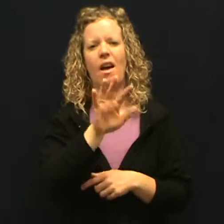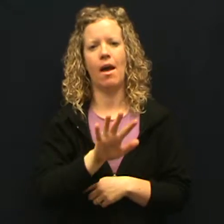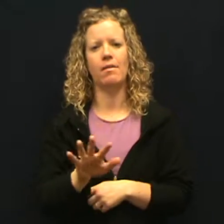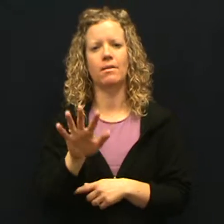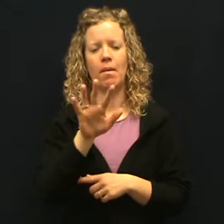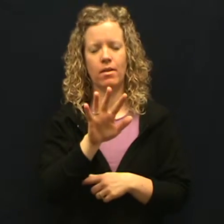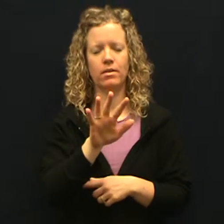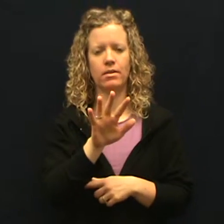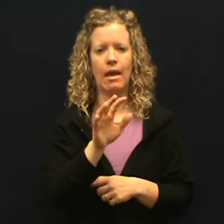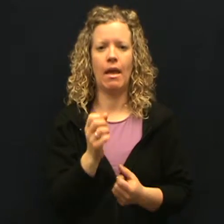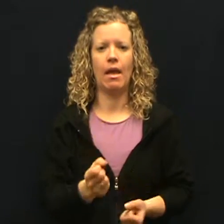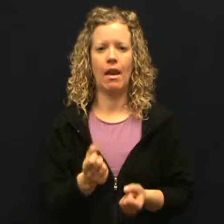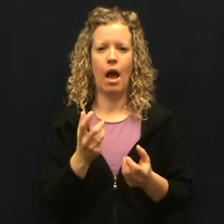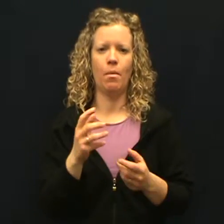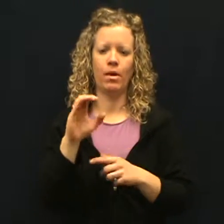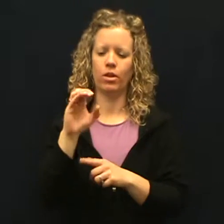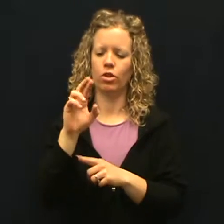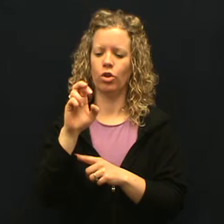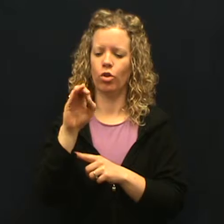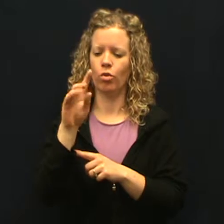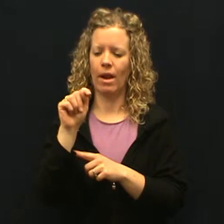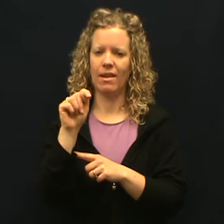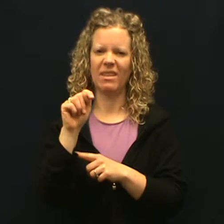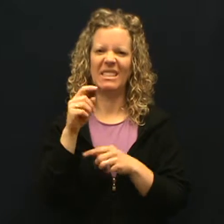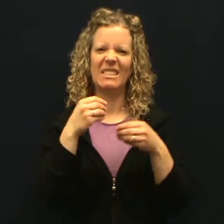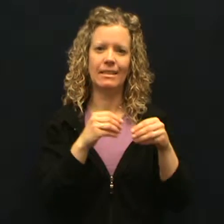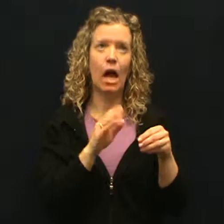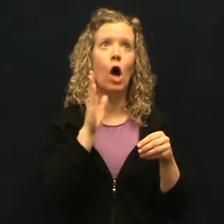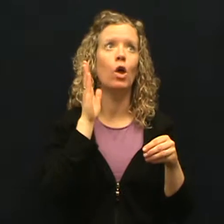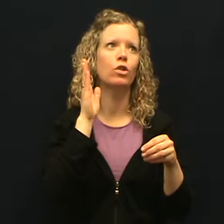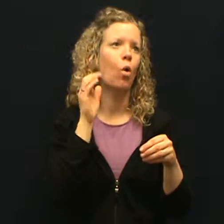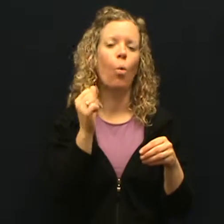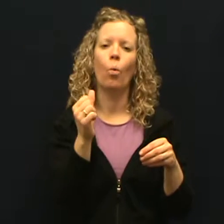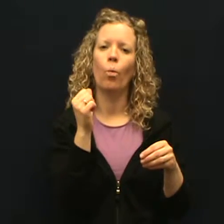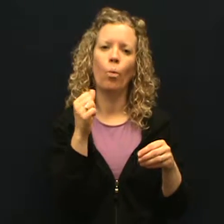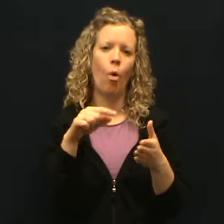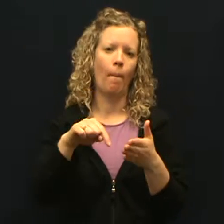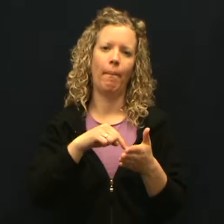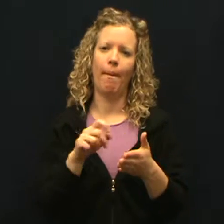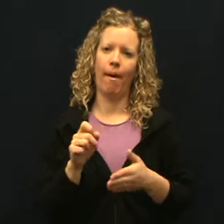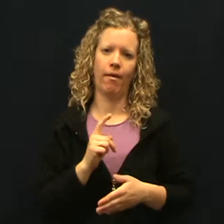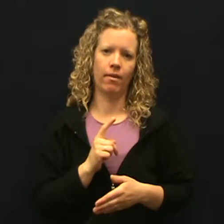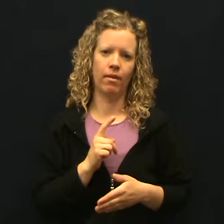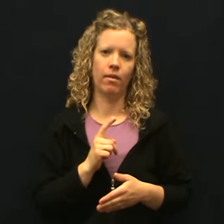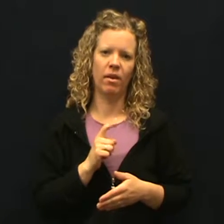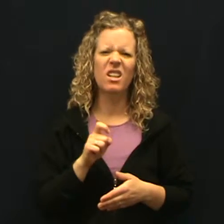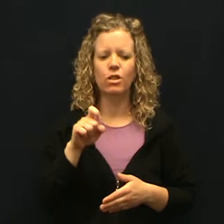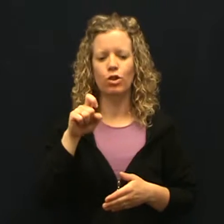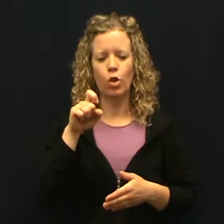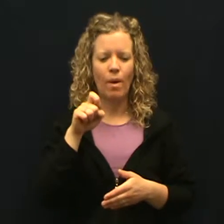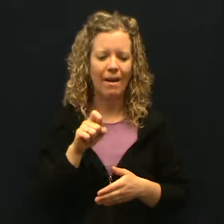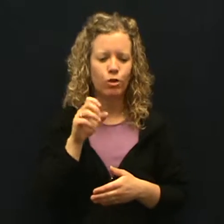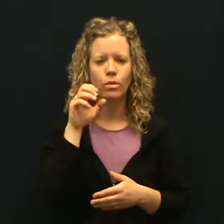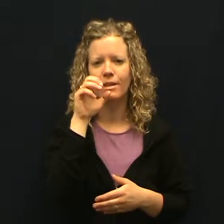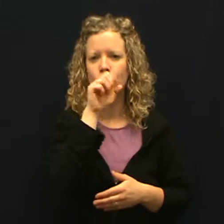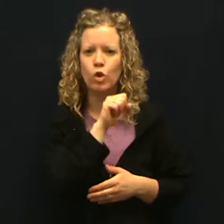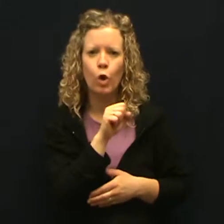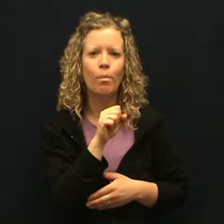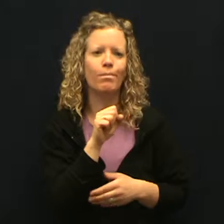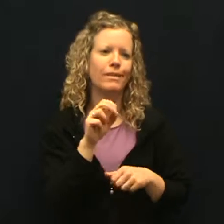our credit sales that go bad, and we use experience to make that estimate. So